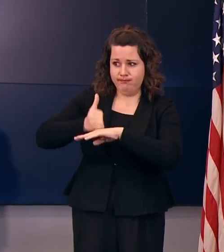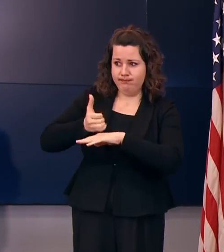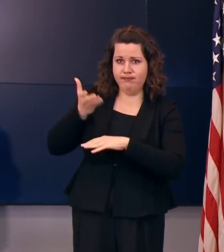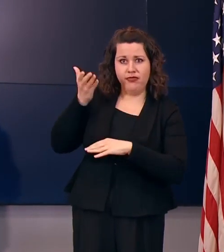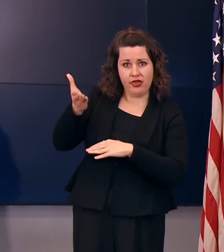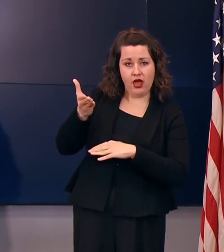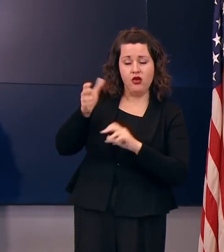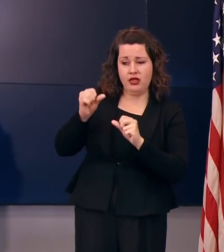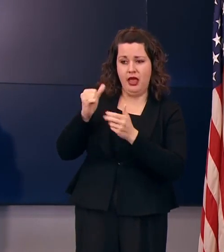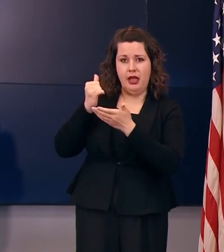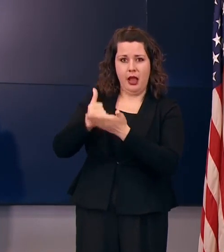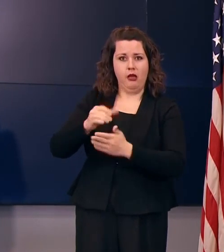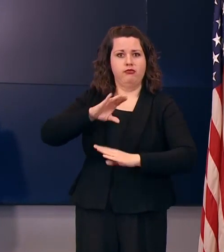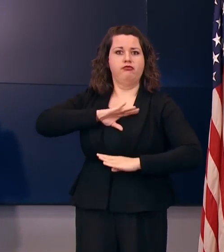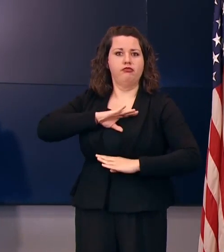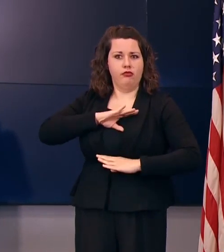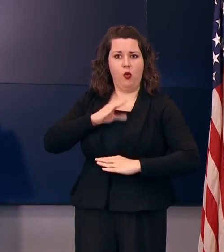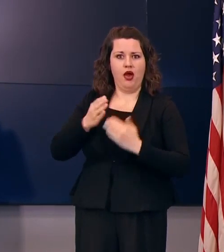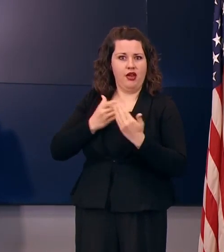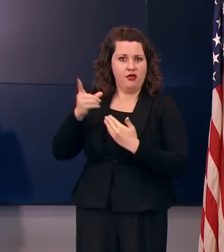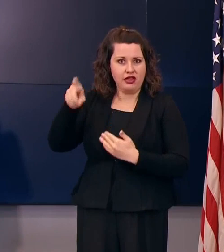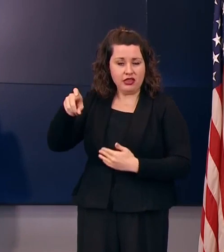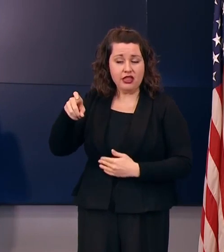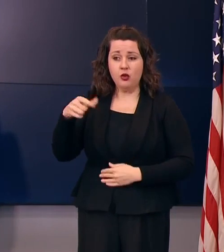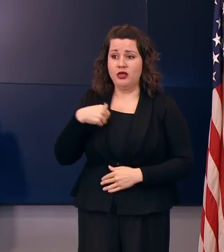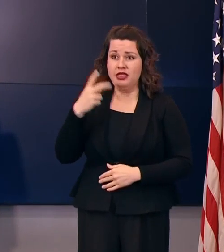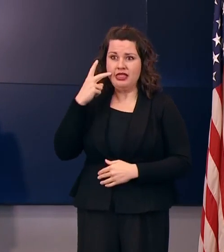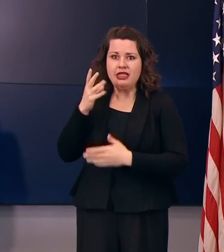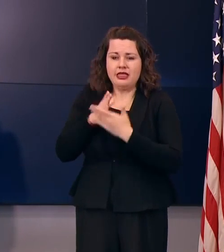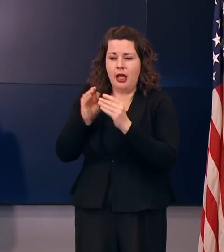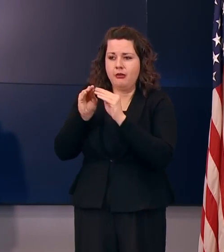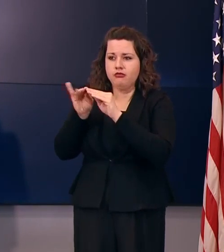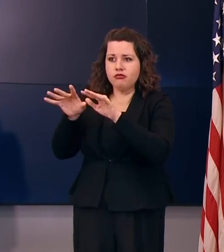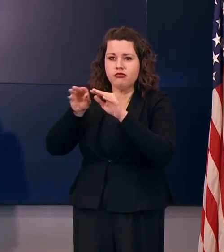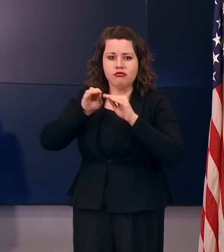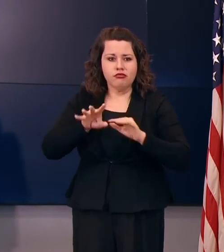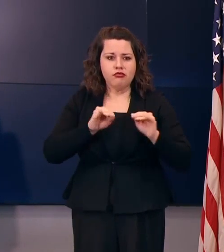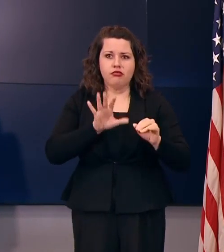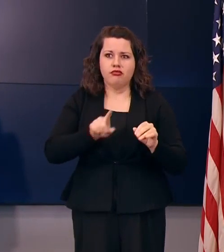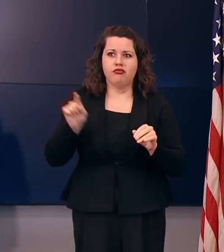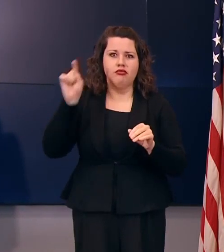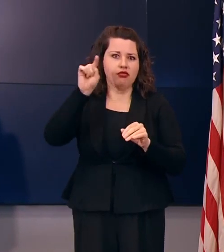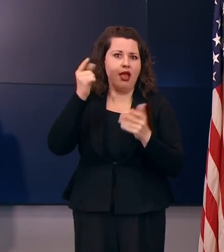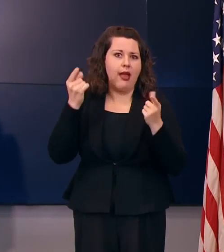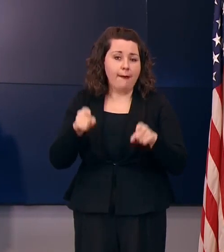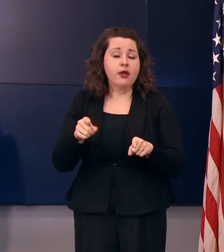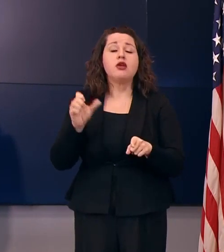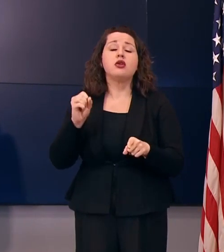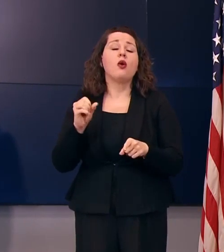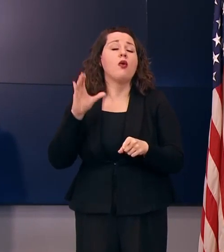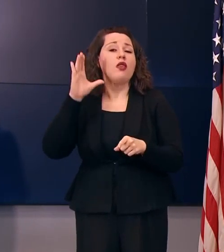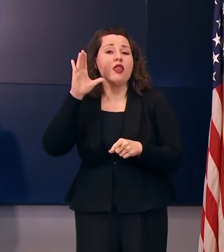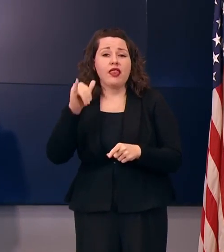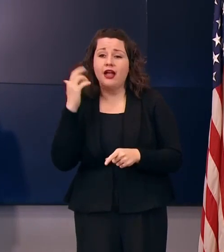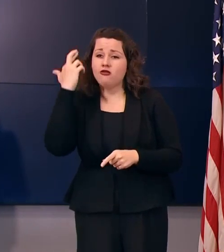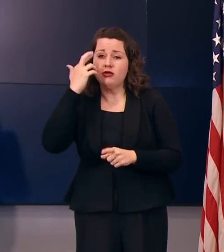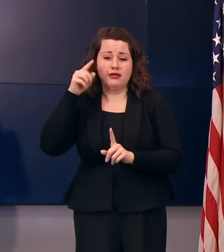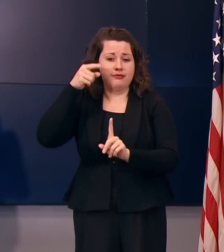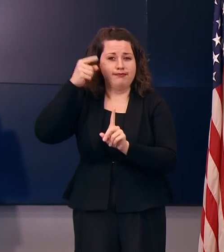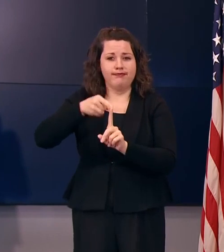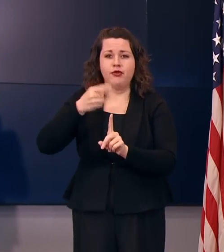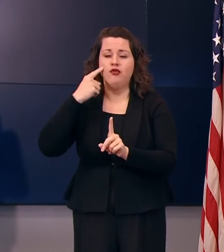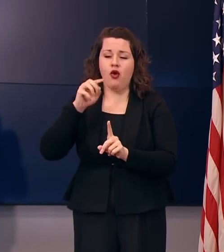to help meet the needs of Iowans as we see some of these hot spots occur throughout the state. And so that's the whole purpose of